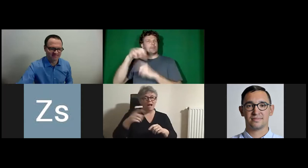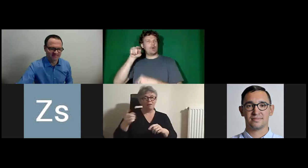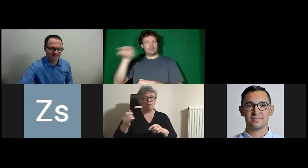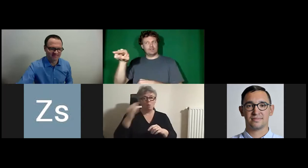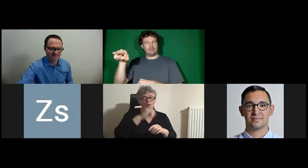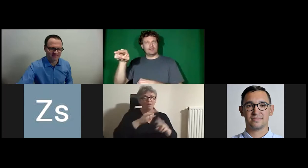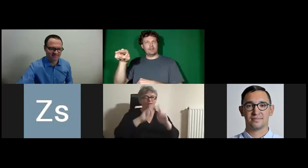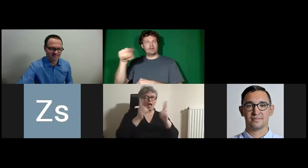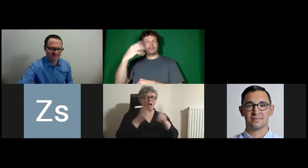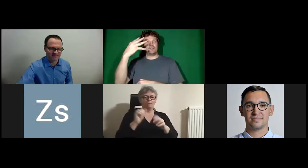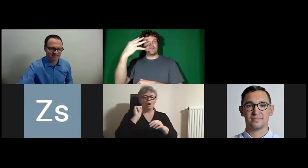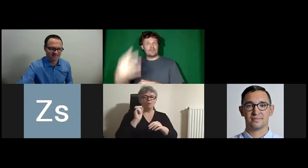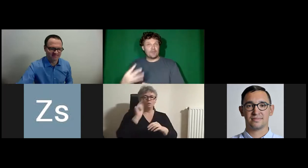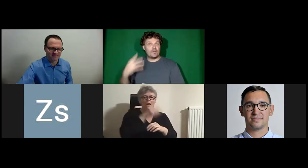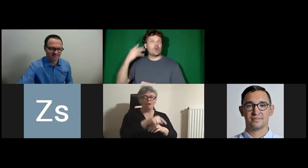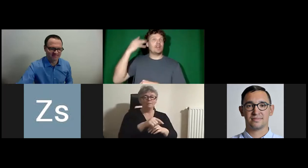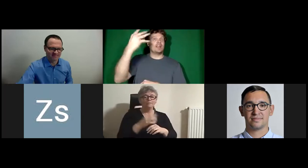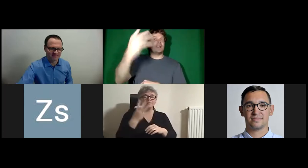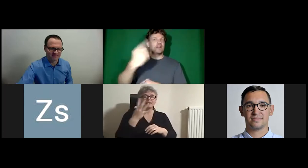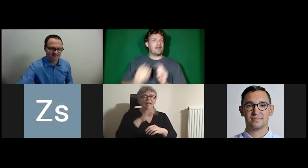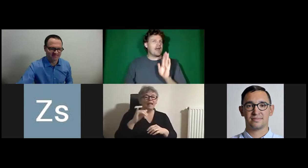I told you that I went to the World Championships in Turkey.